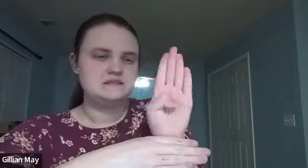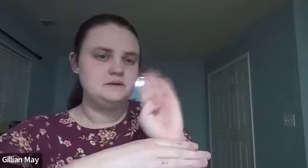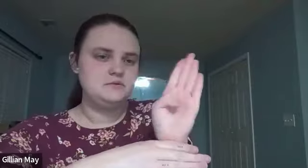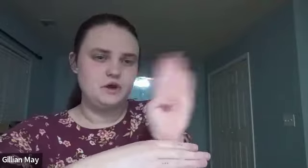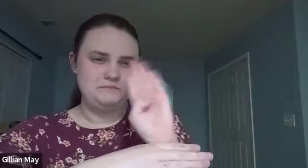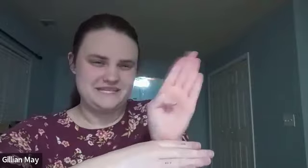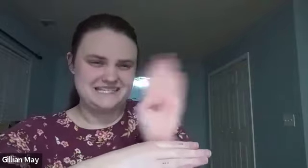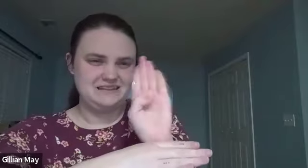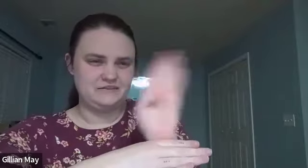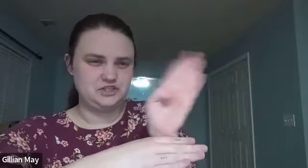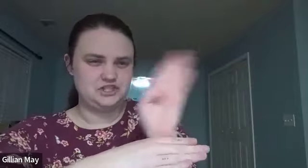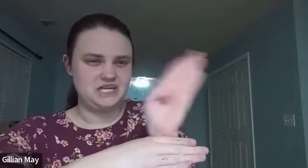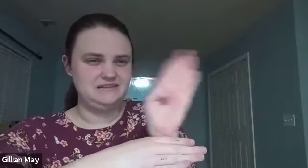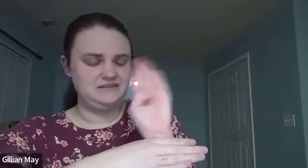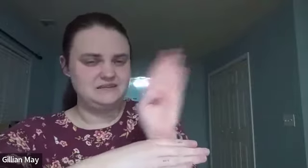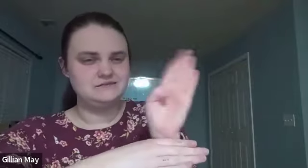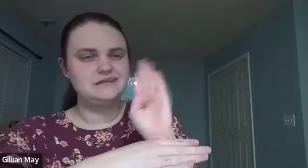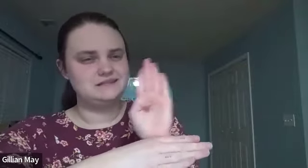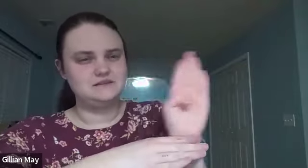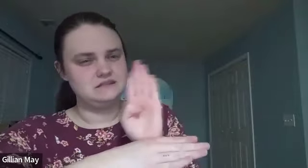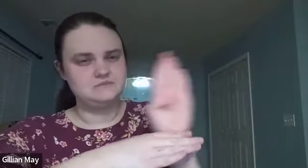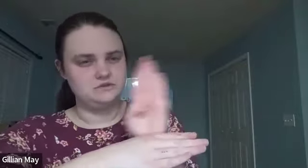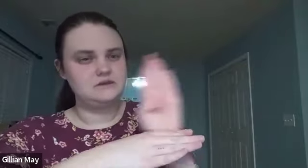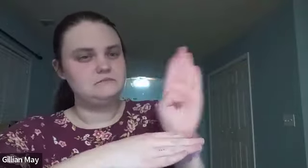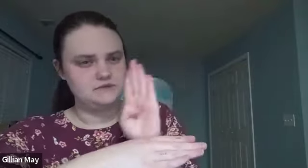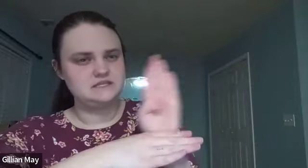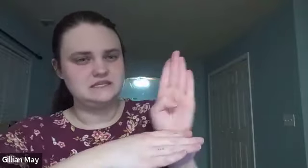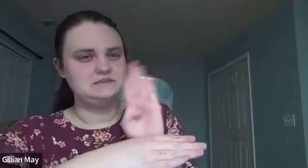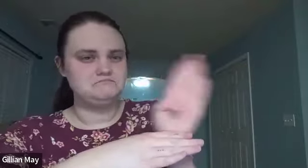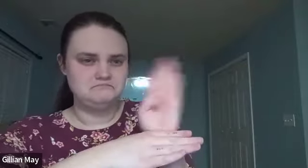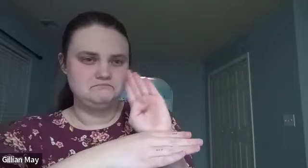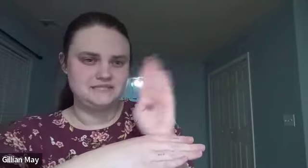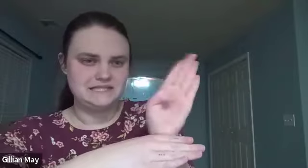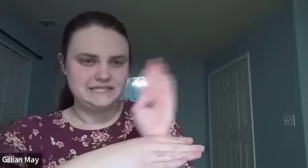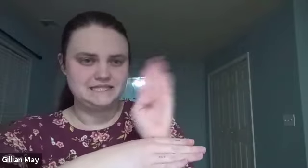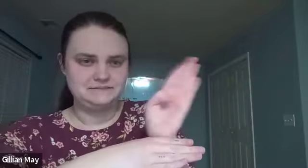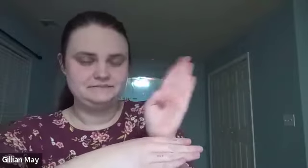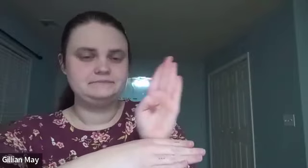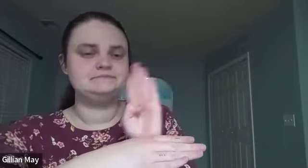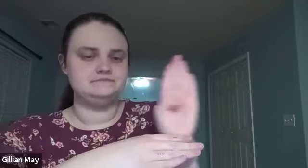Some people will go busy, like they'll just shake it like this. It's still the same sort of thing. Busy, busy.